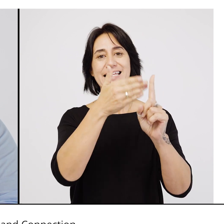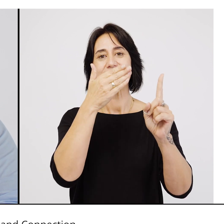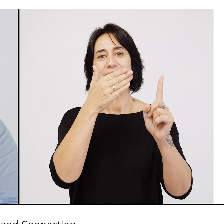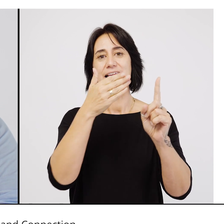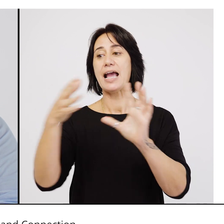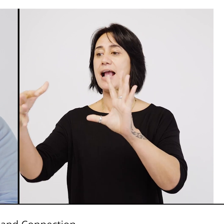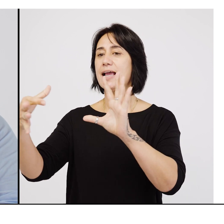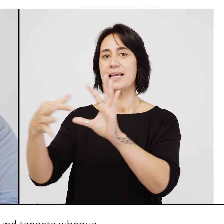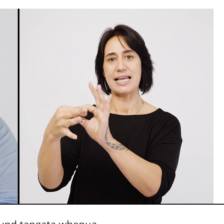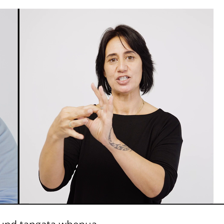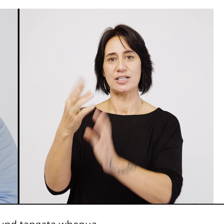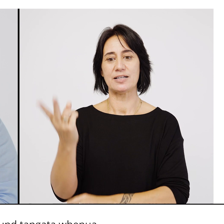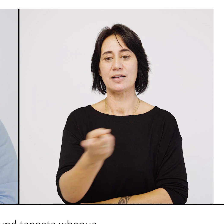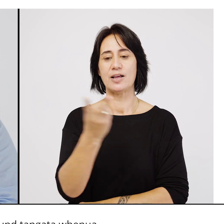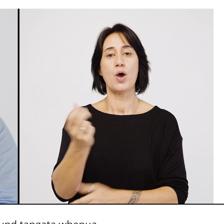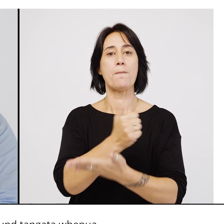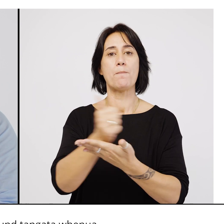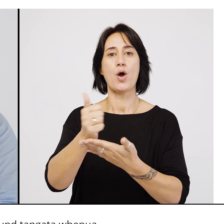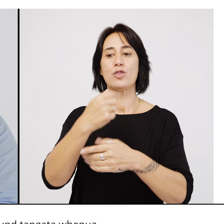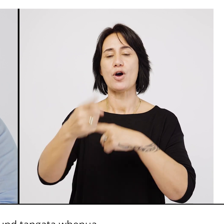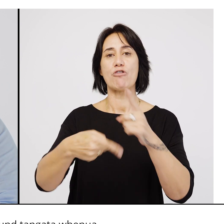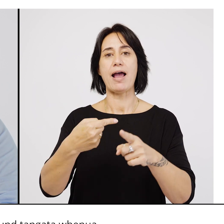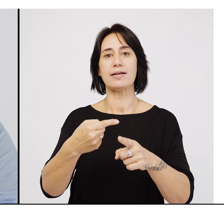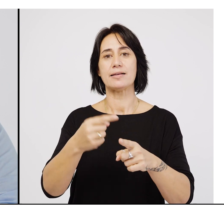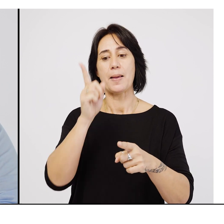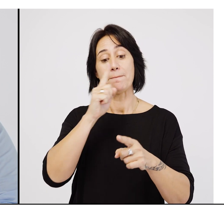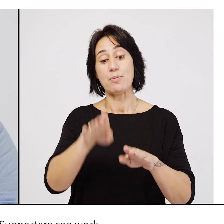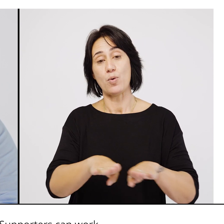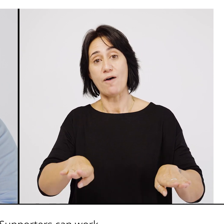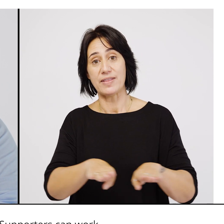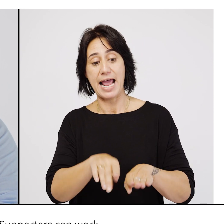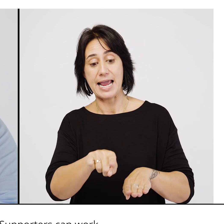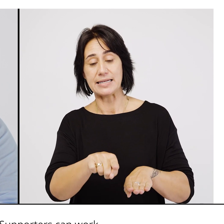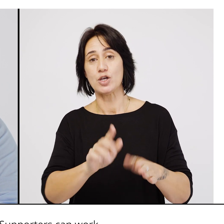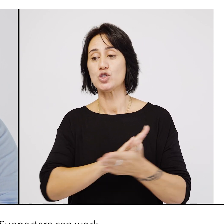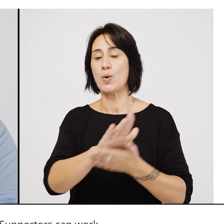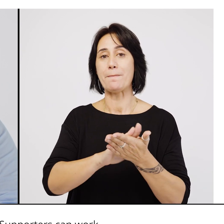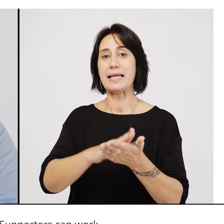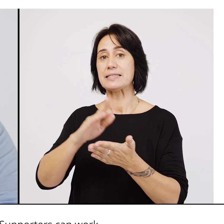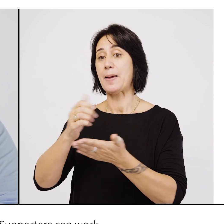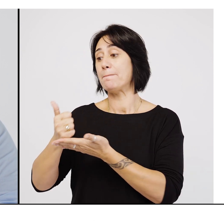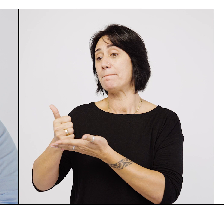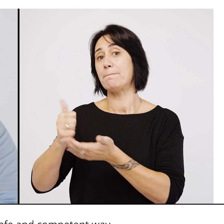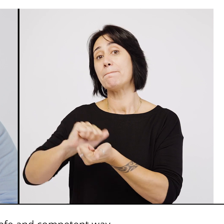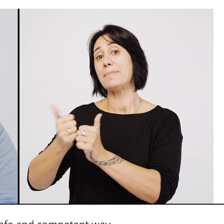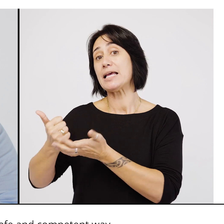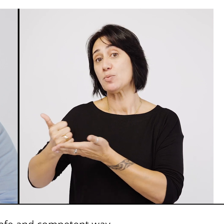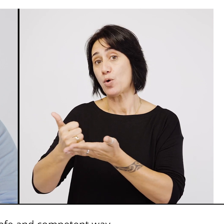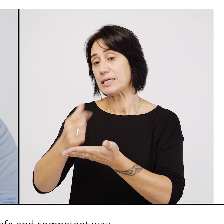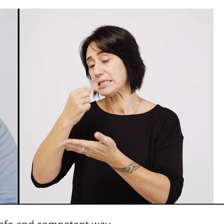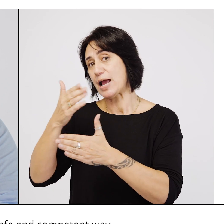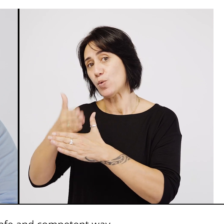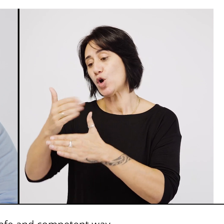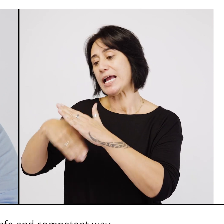Identity and connection is based around tangata whenua so that peer supporters can work in a